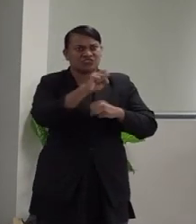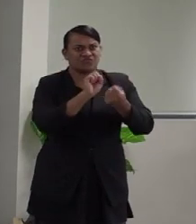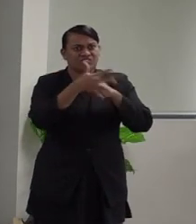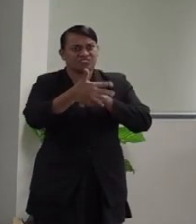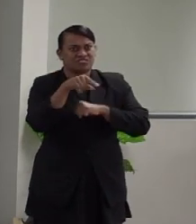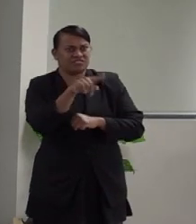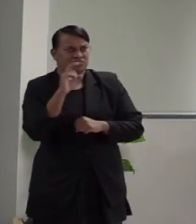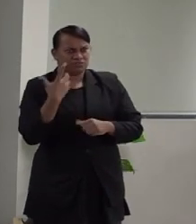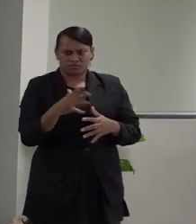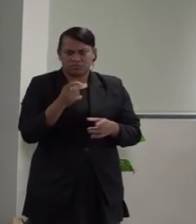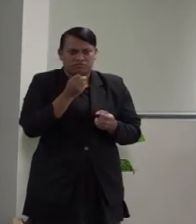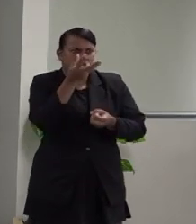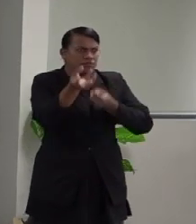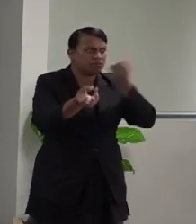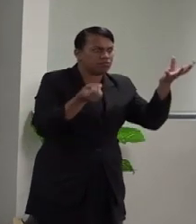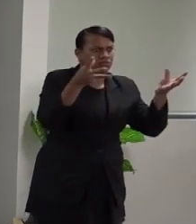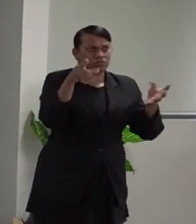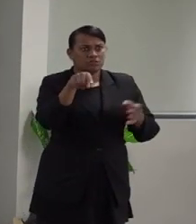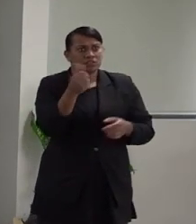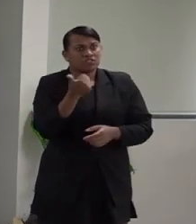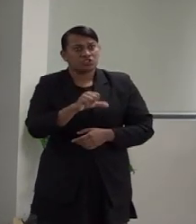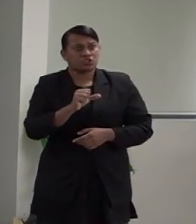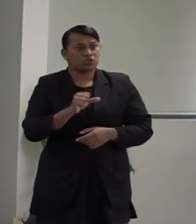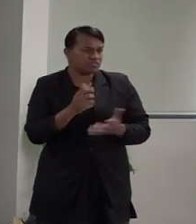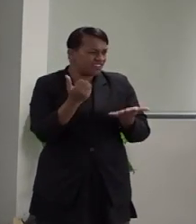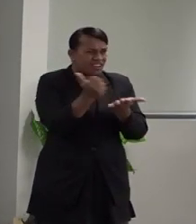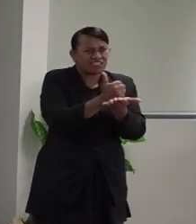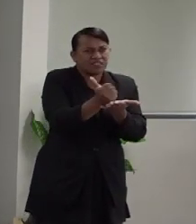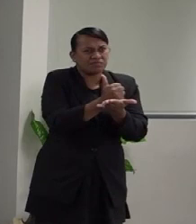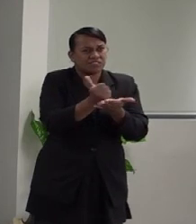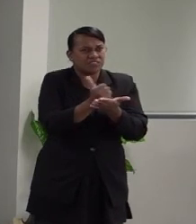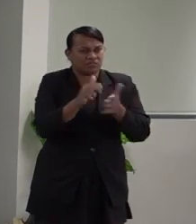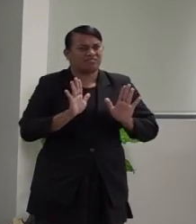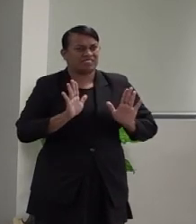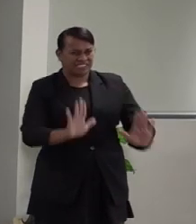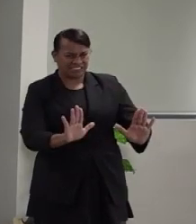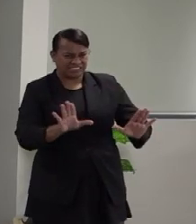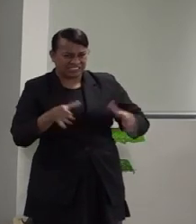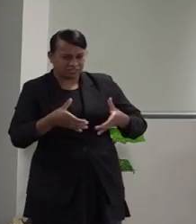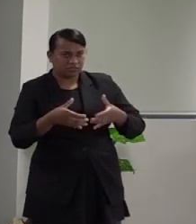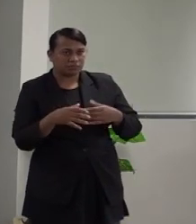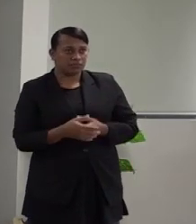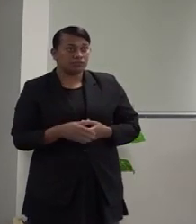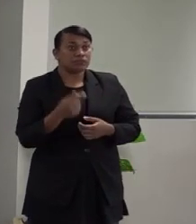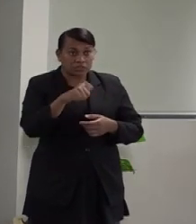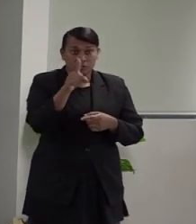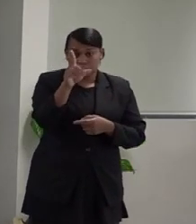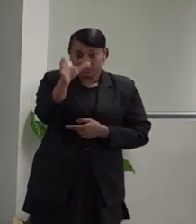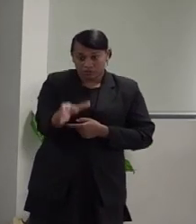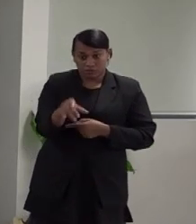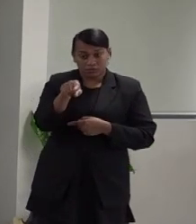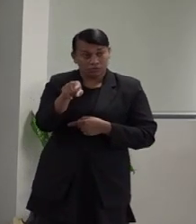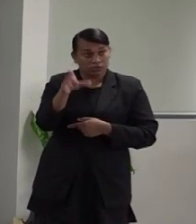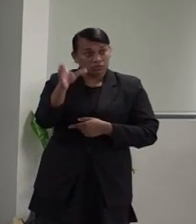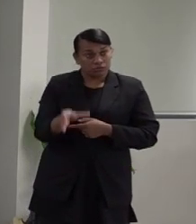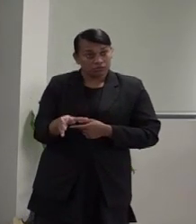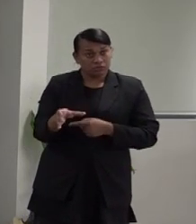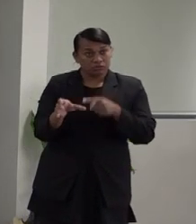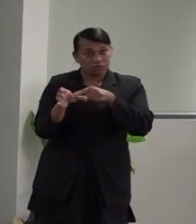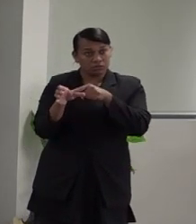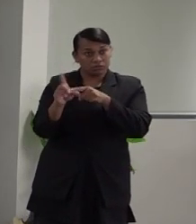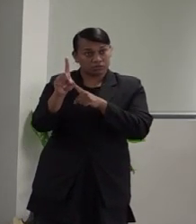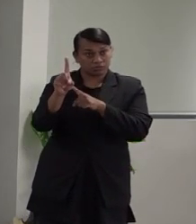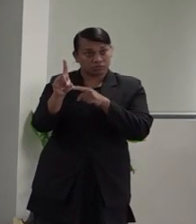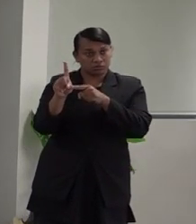us must act to prevent ourselves from becoming carriers. All it can take is one person, one single person of